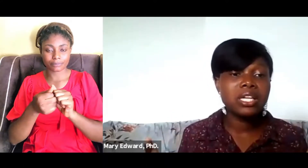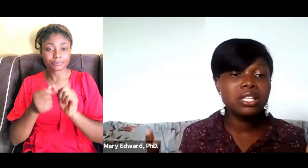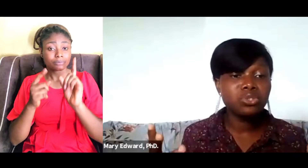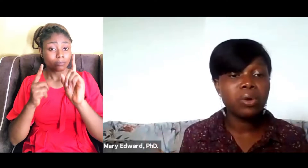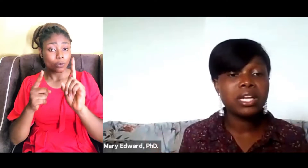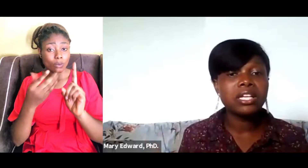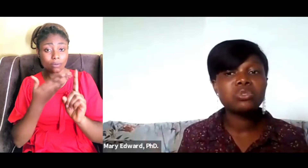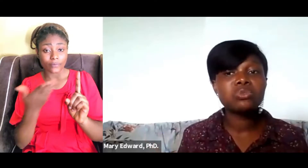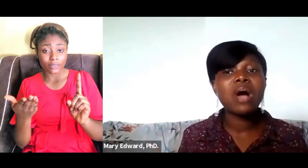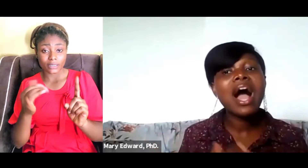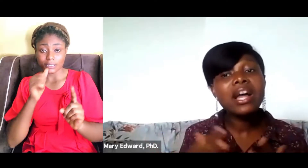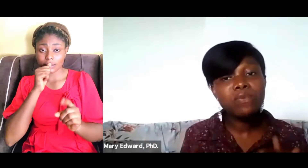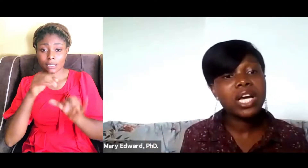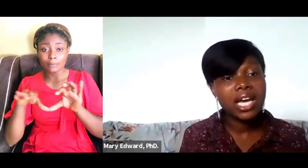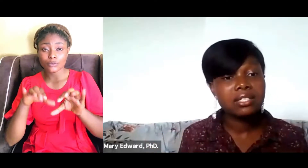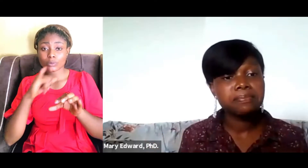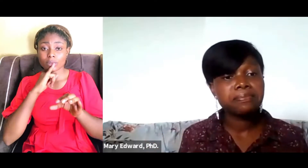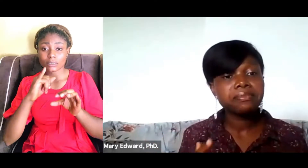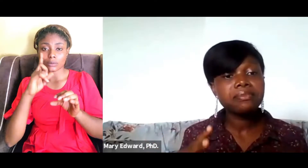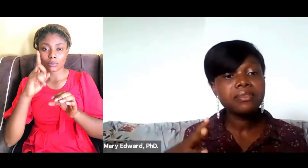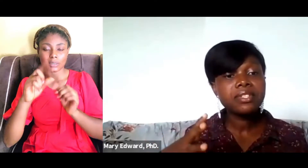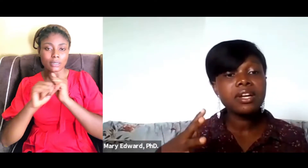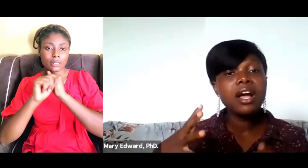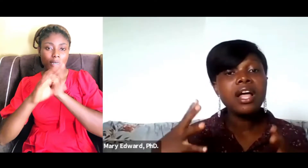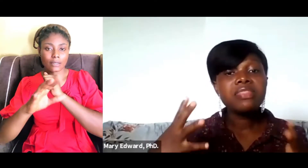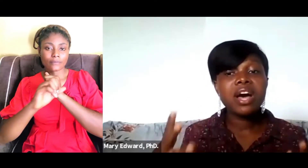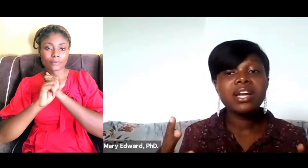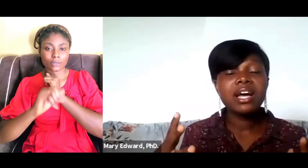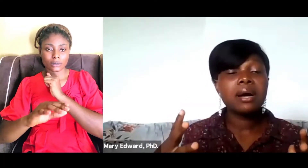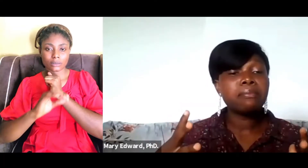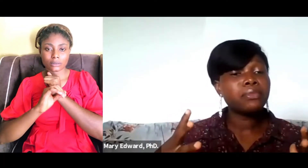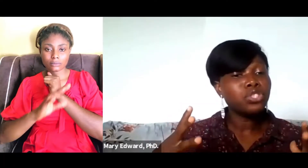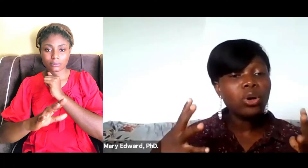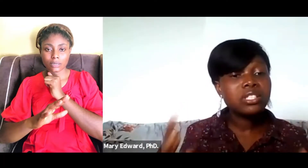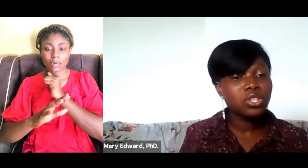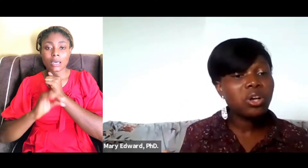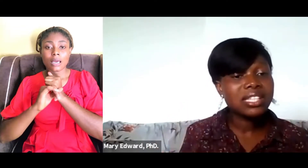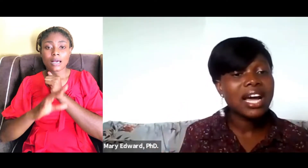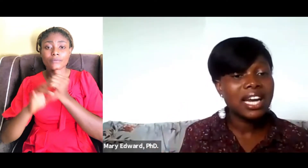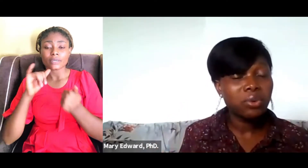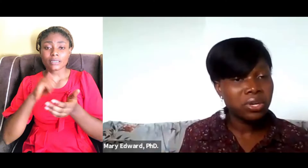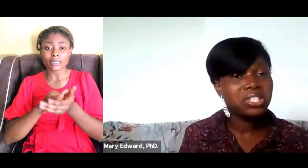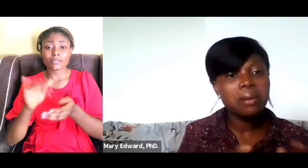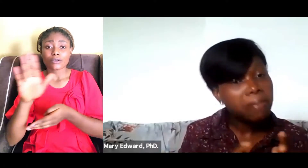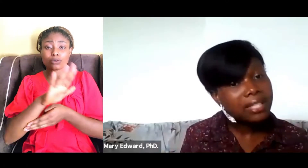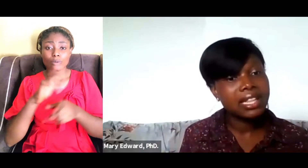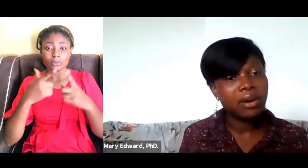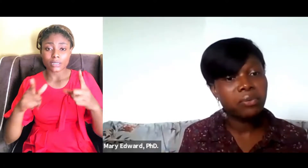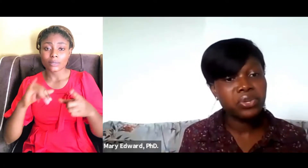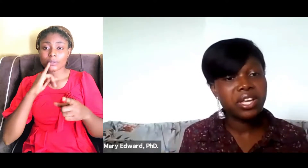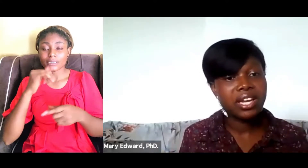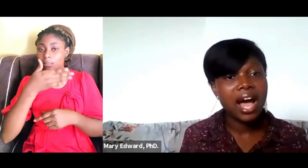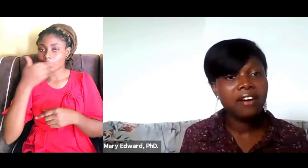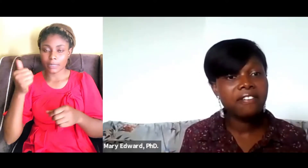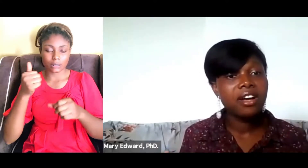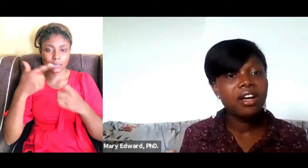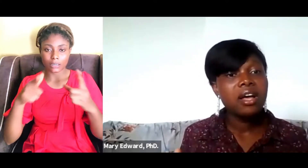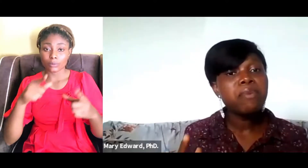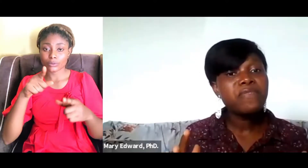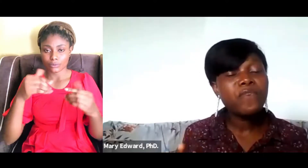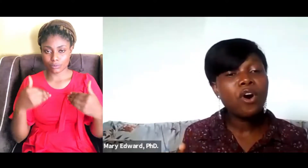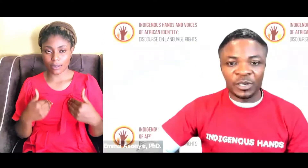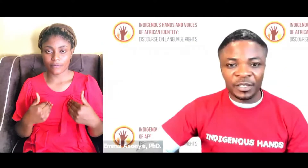I'm gradually doing is to advocate that your sign language is the best language you can